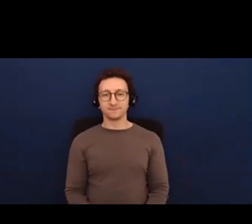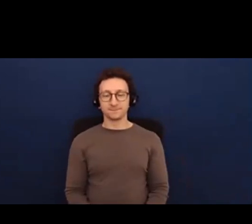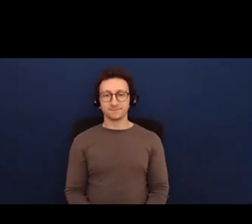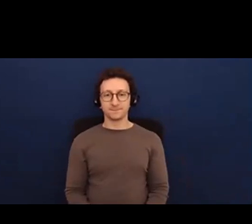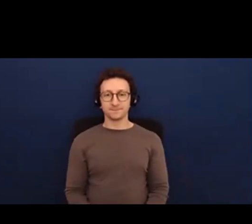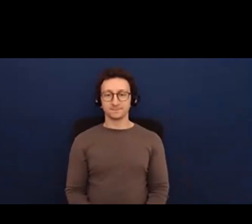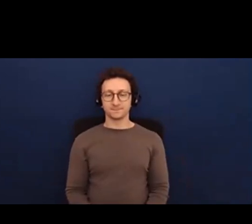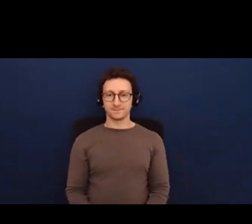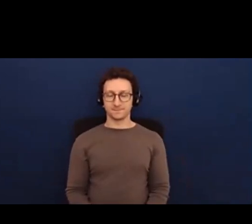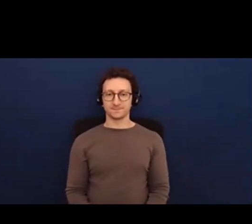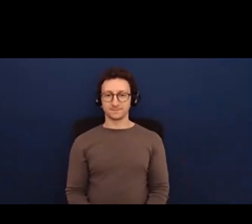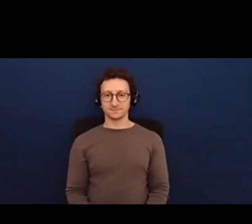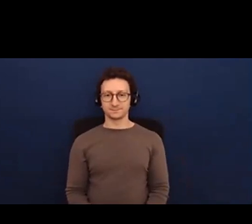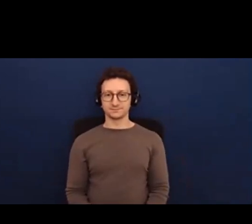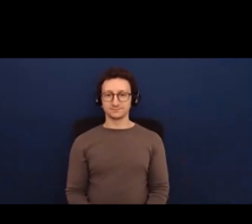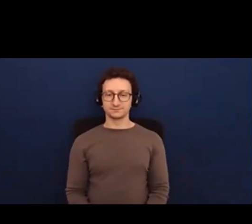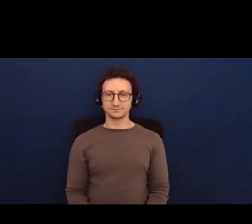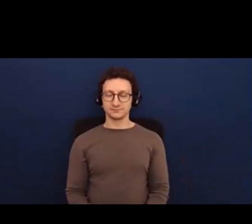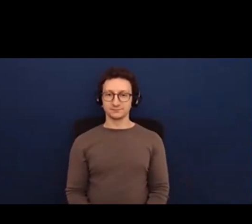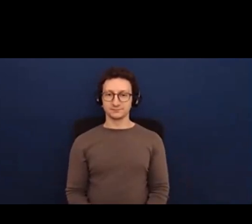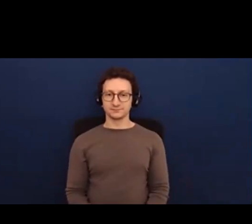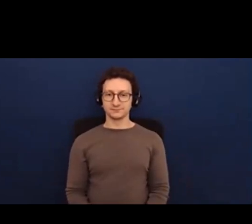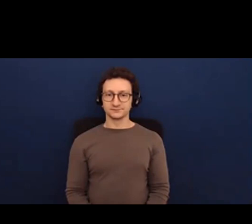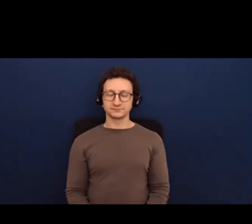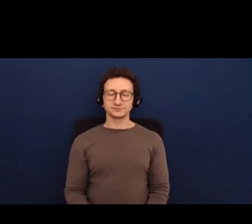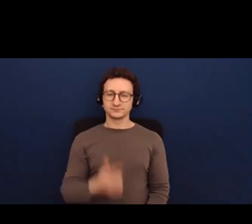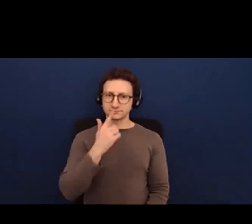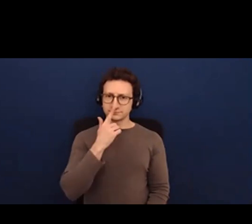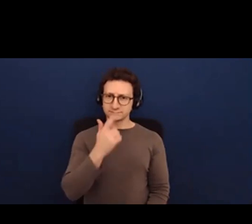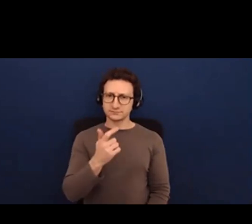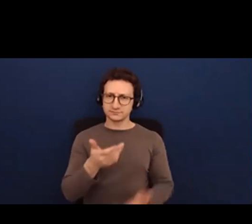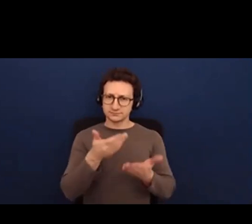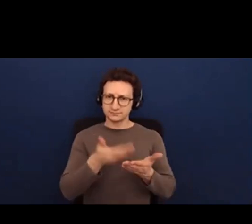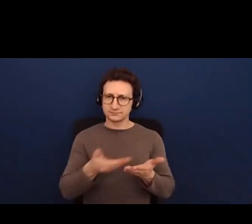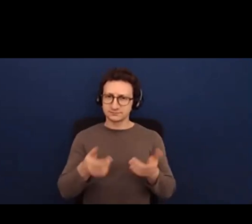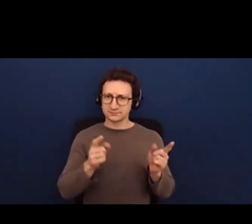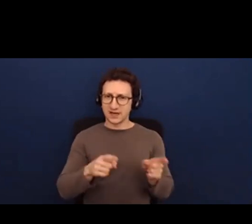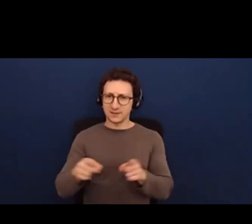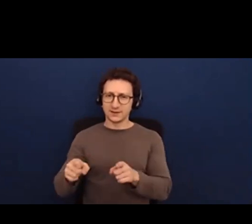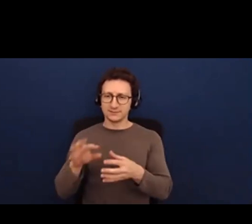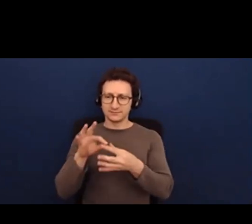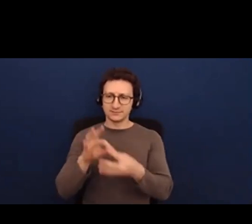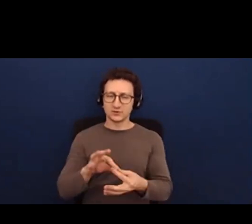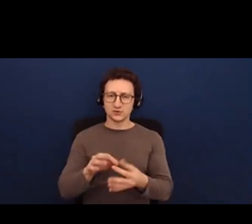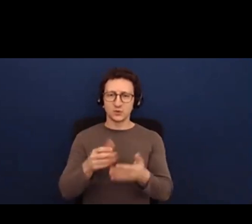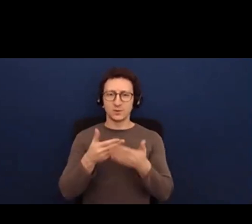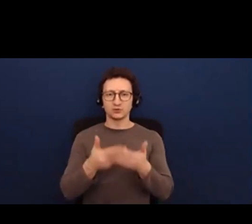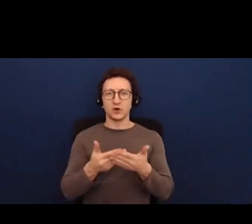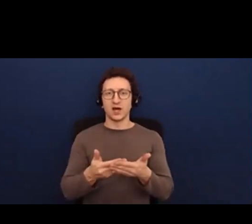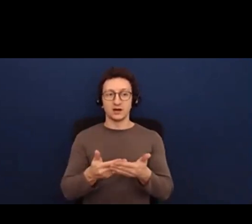There's one, a couple of very interesting incidents in connection with prayer, which illustrate Kaplan's